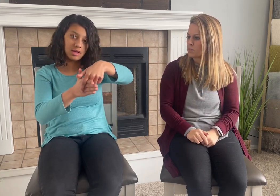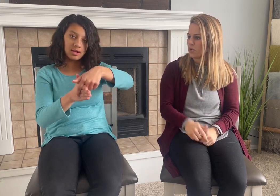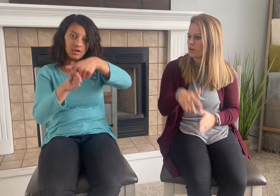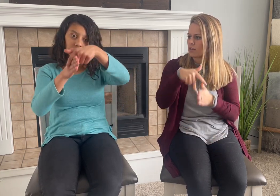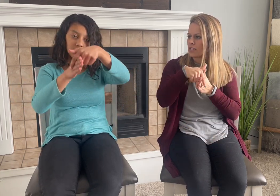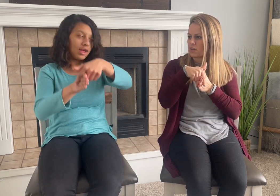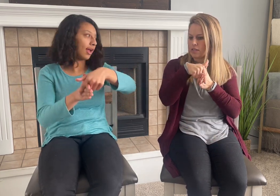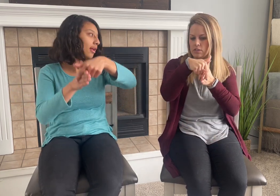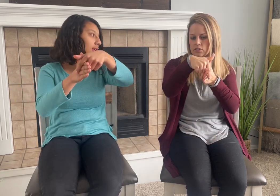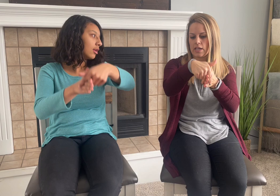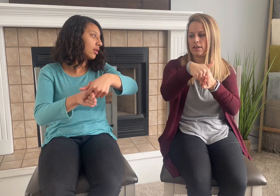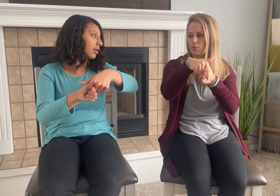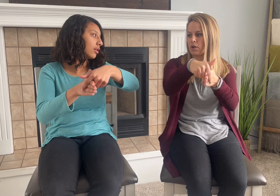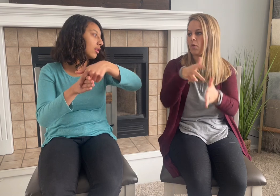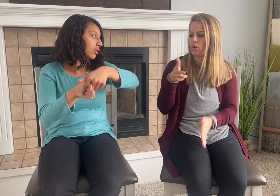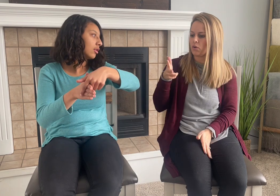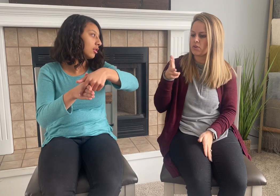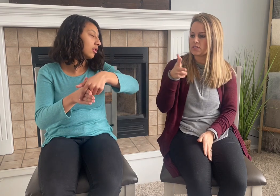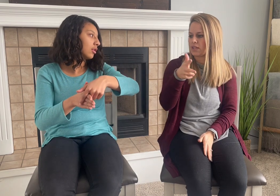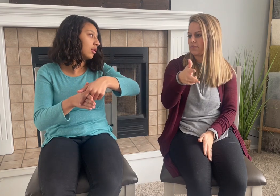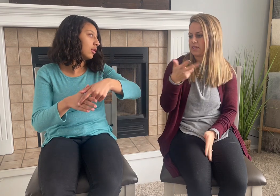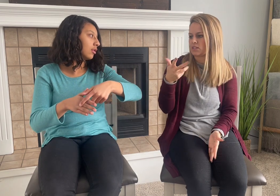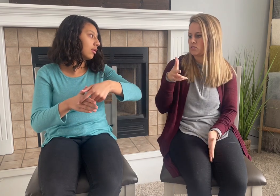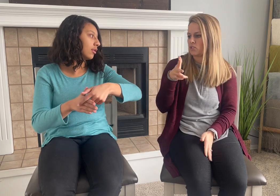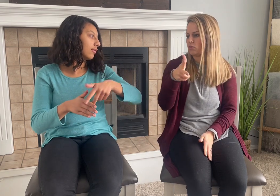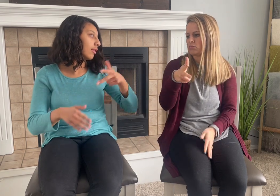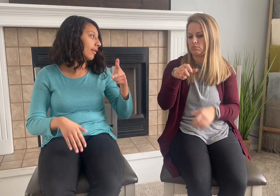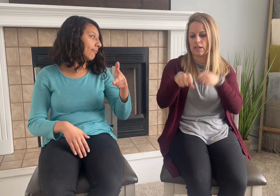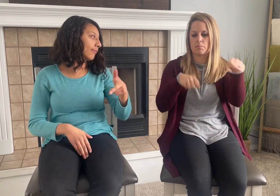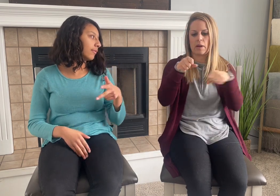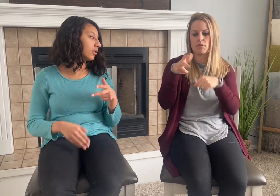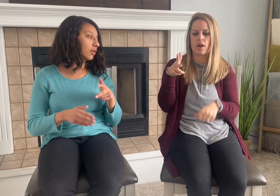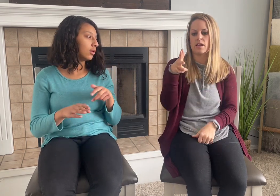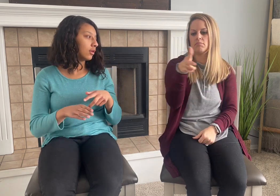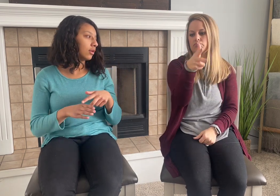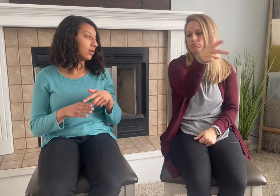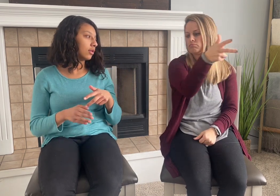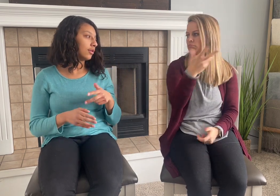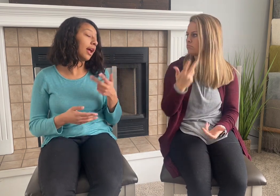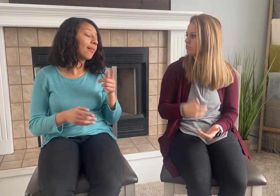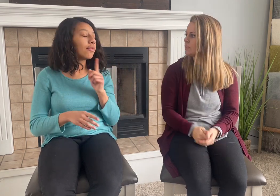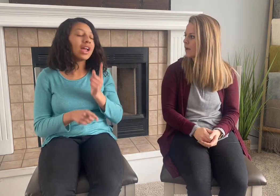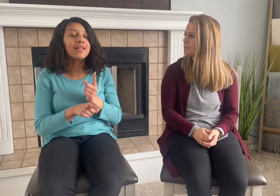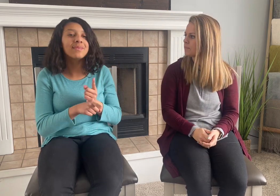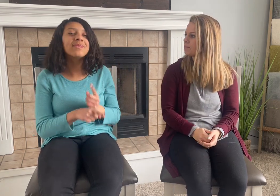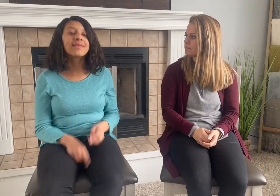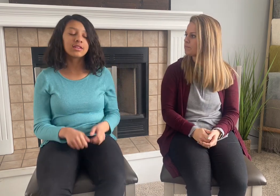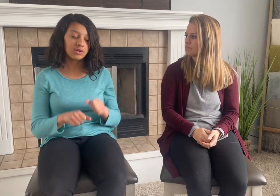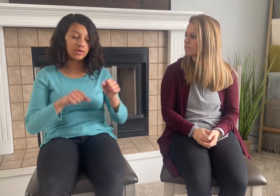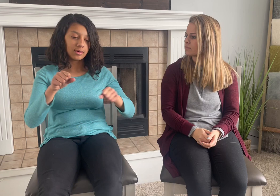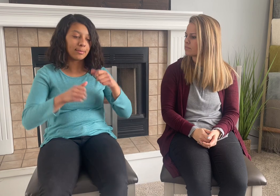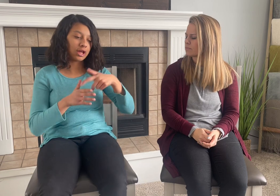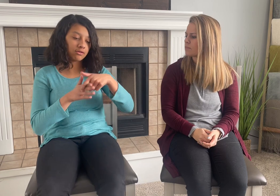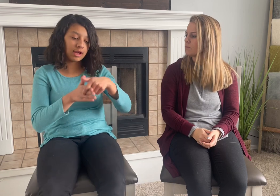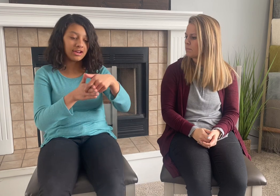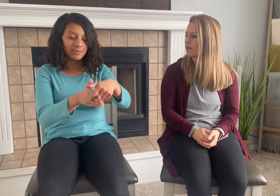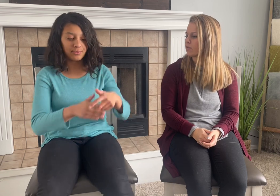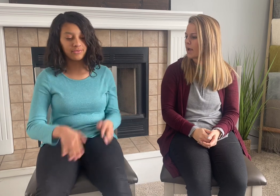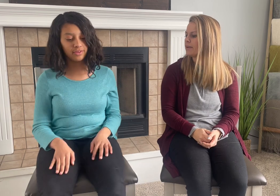just putting our legs on either side and we're going, oh, you can sign like this too. Bike ride. Yeah. Bike ride.